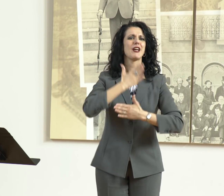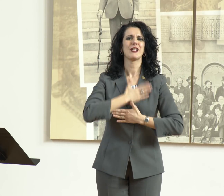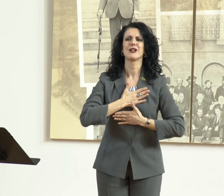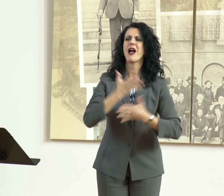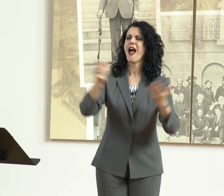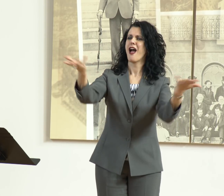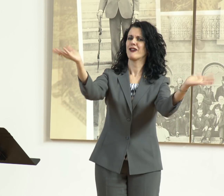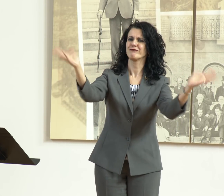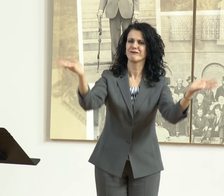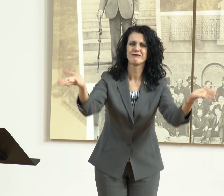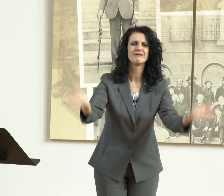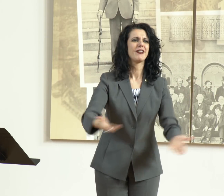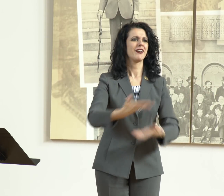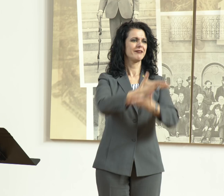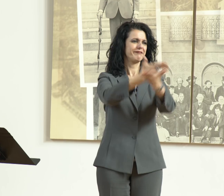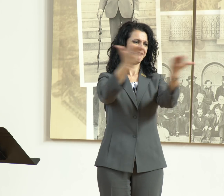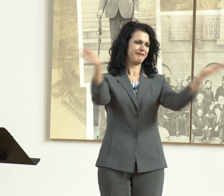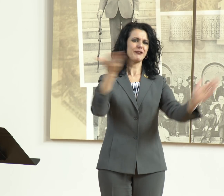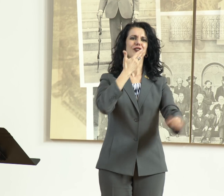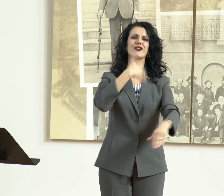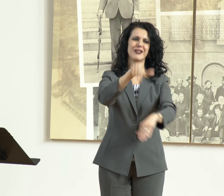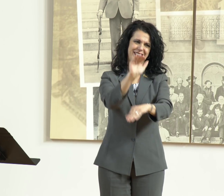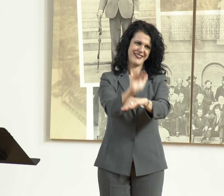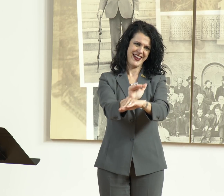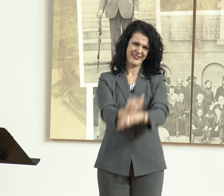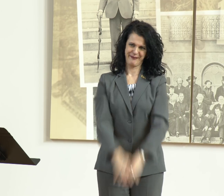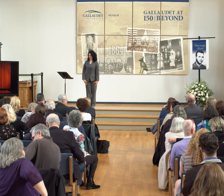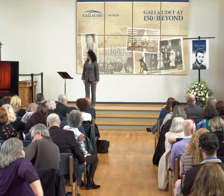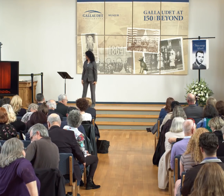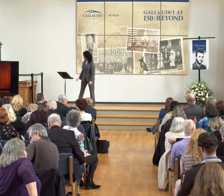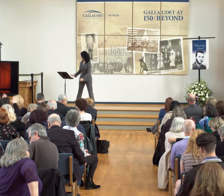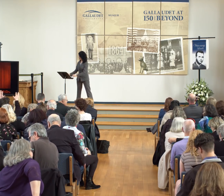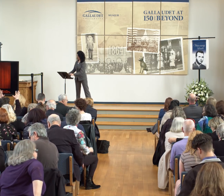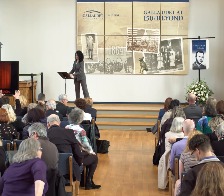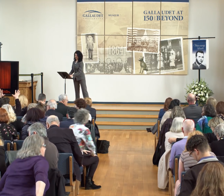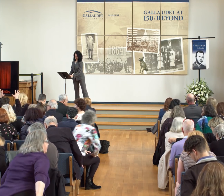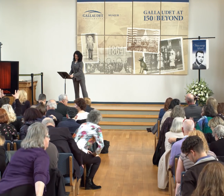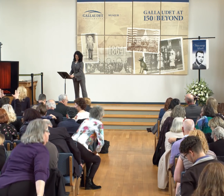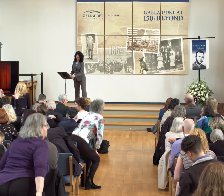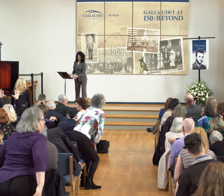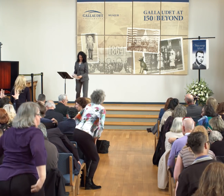Please enjoy the reception and share stories with one another. Good evening.